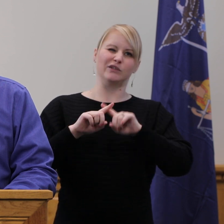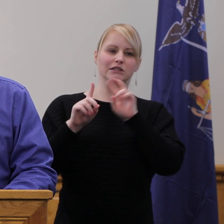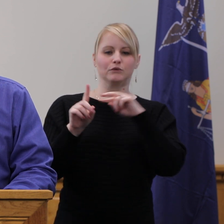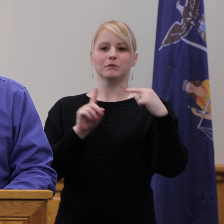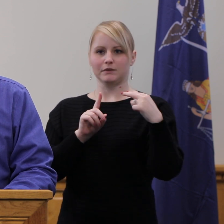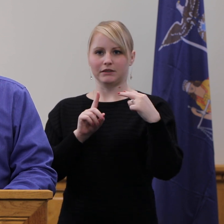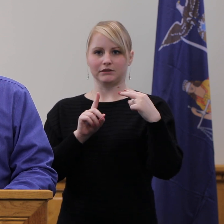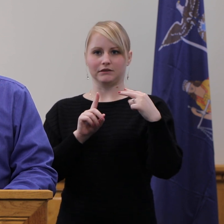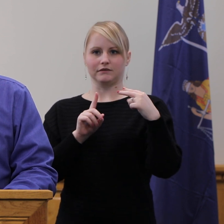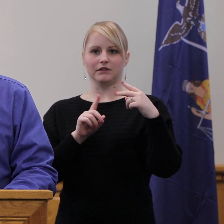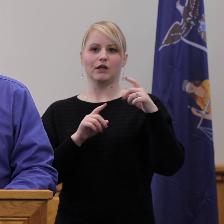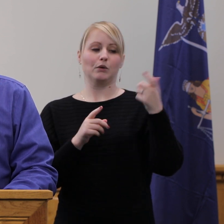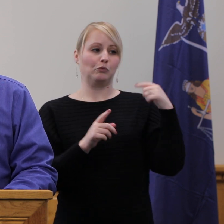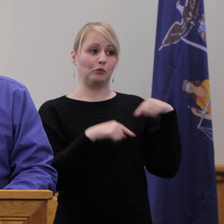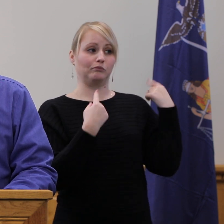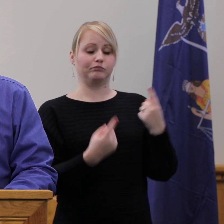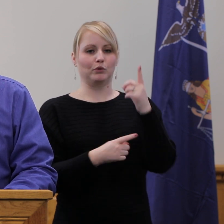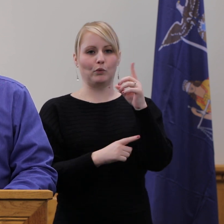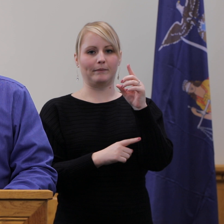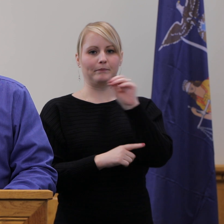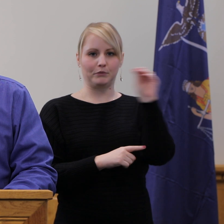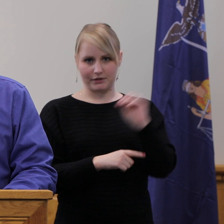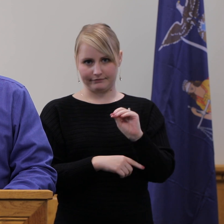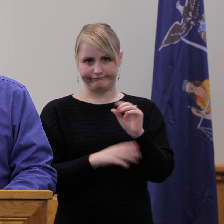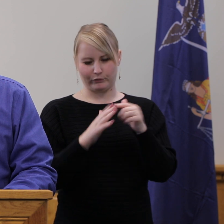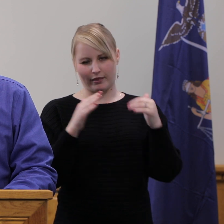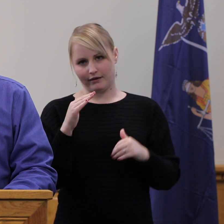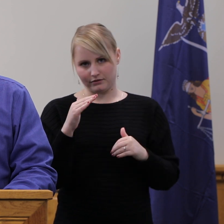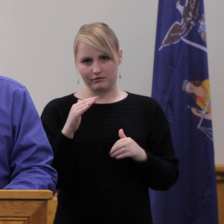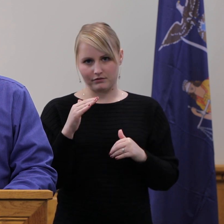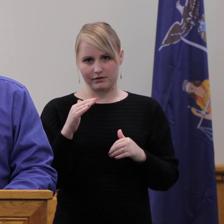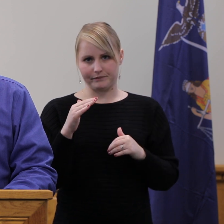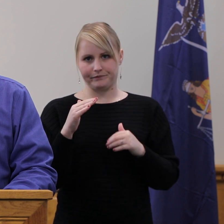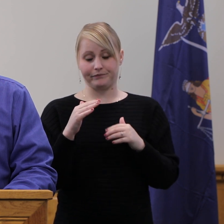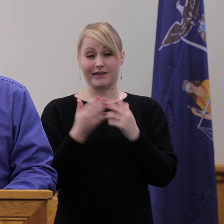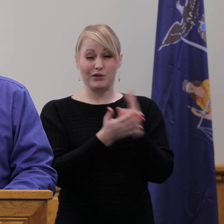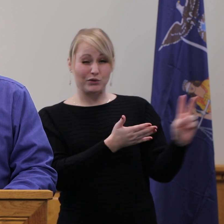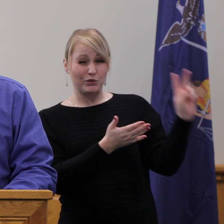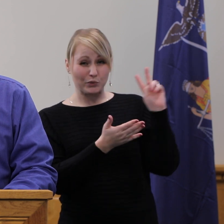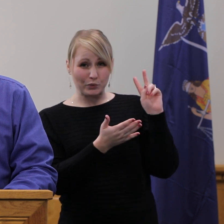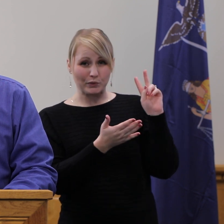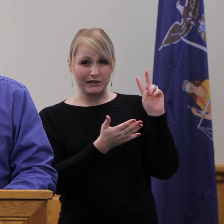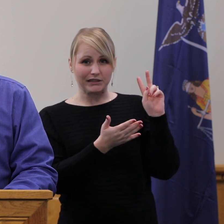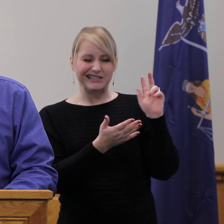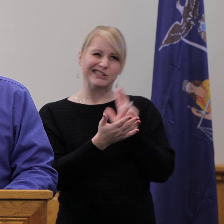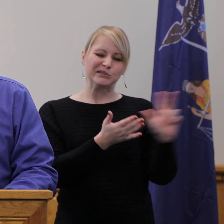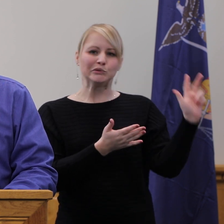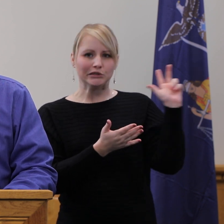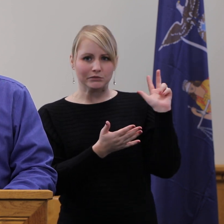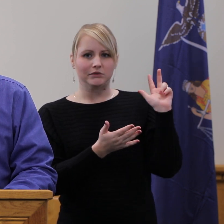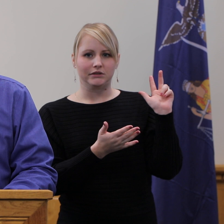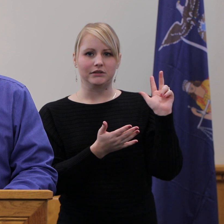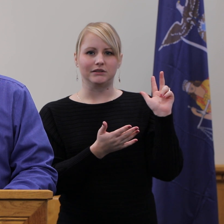several weeks. In the past 2 or 3 weeks, we have seen increased COVID-19 activities. Most of the